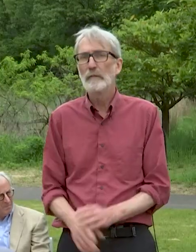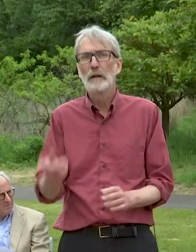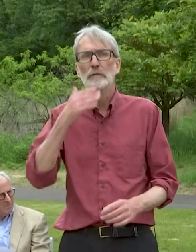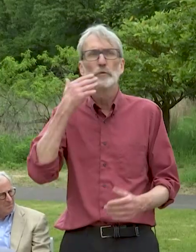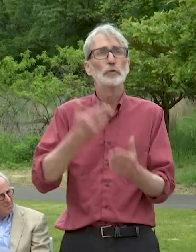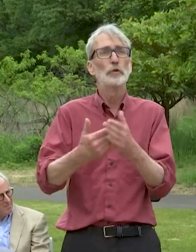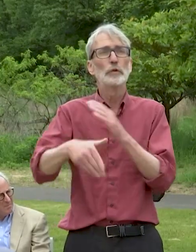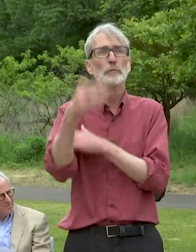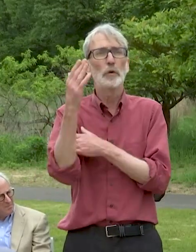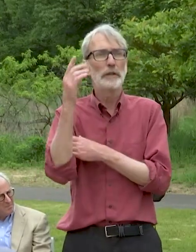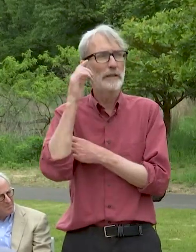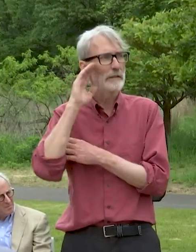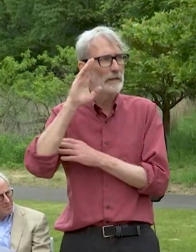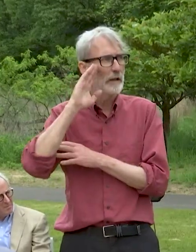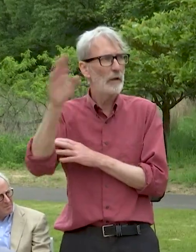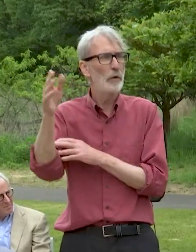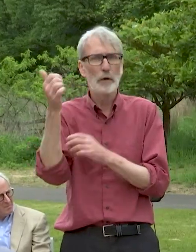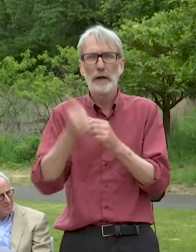Good morning, everyone.